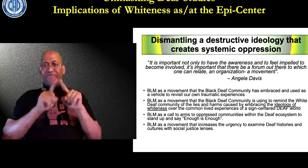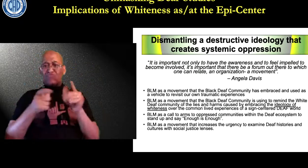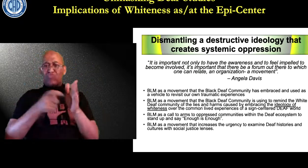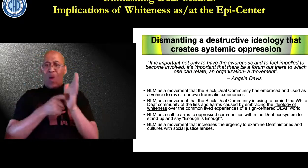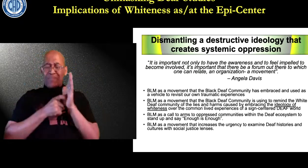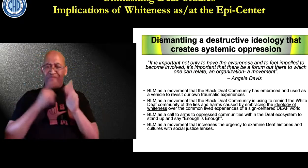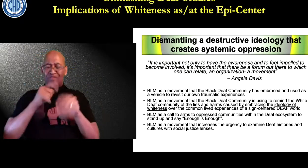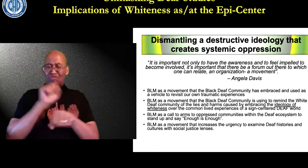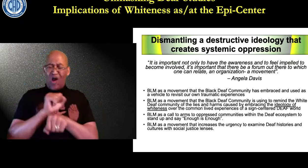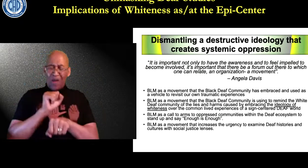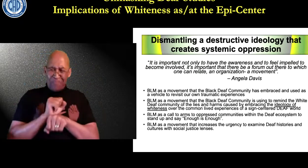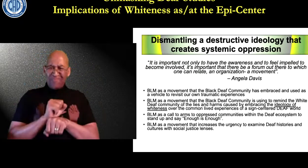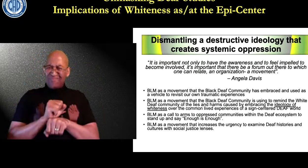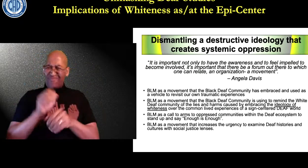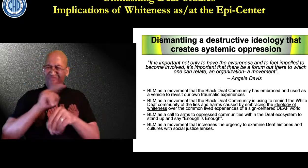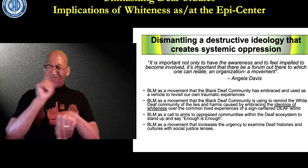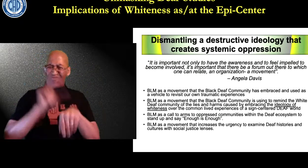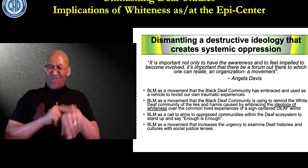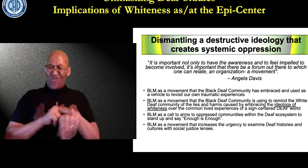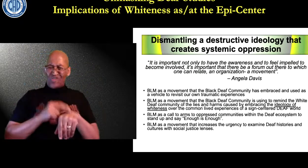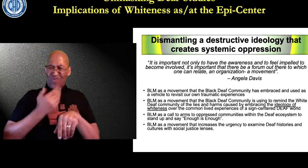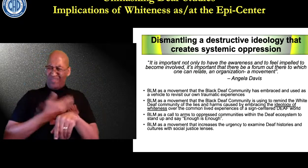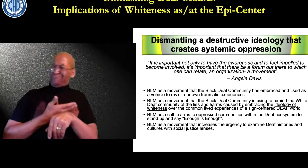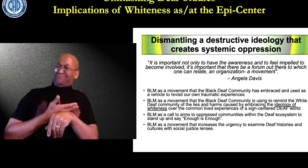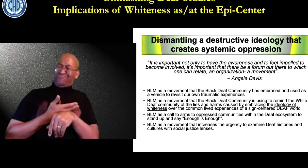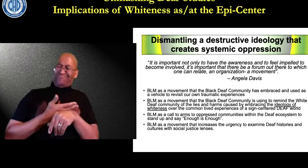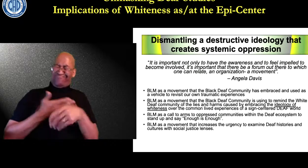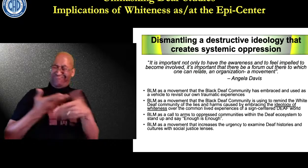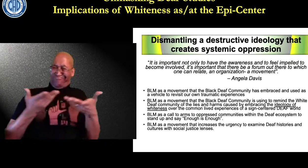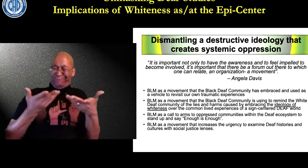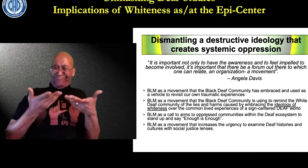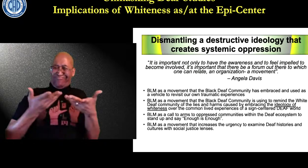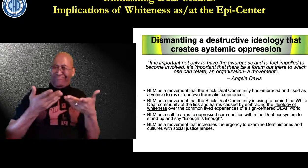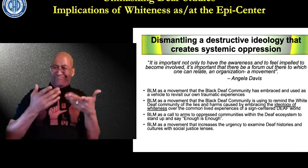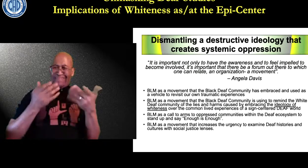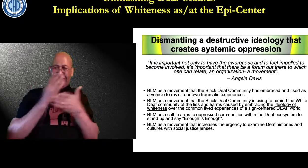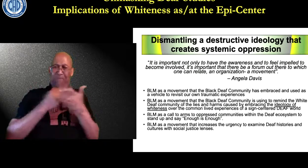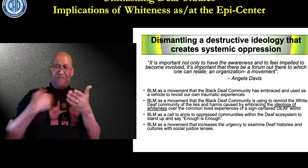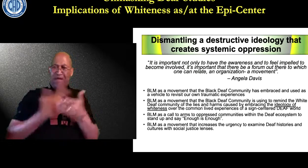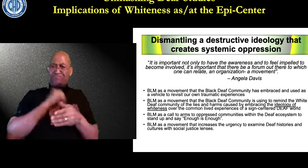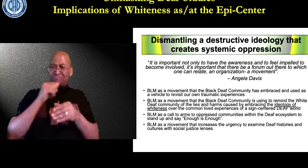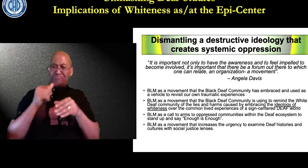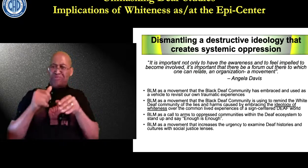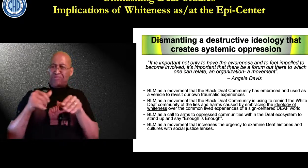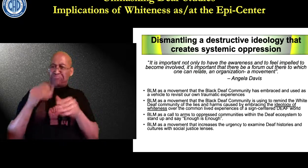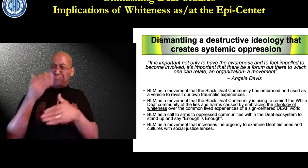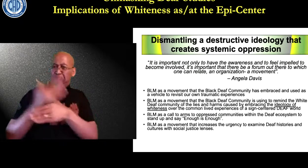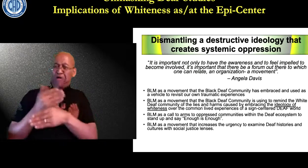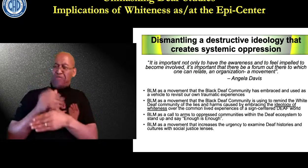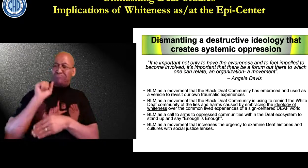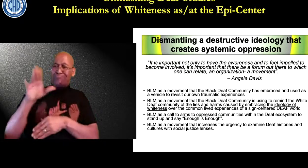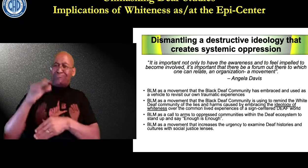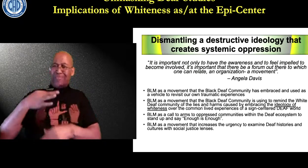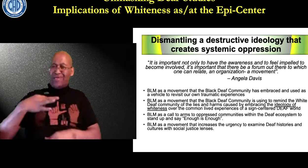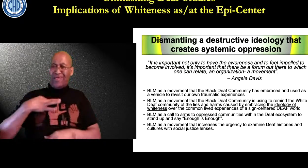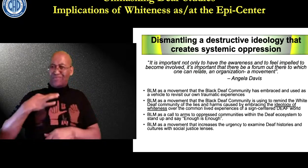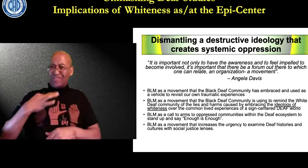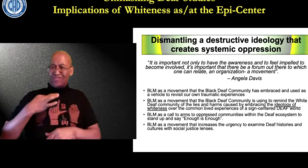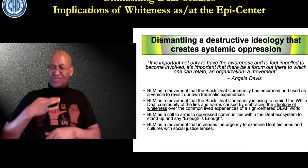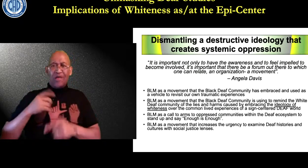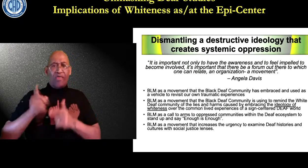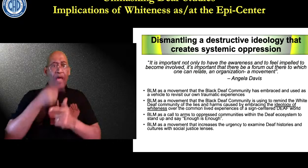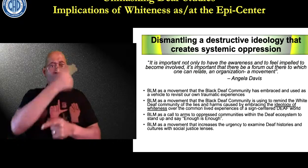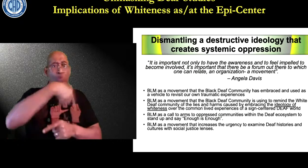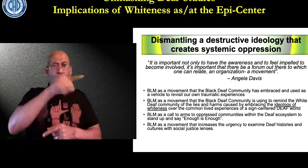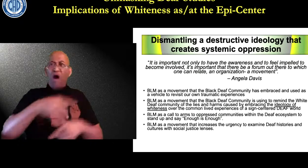there, it's requested and shown there on the documents is saying that it requires a job. So I'm thinking, of course, I don't understand why I would be even fired